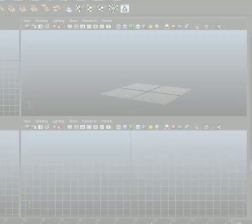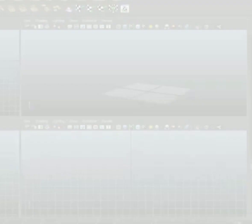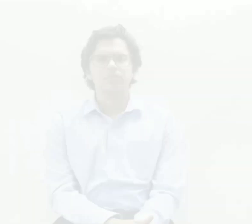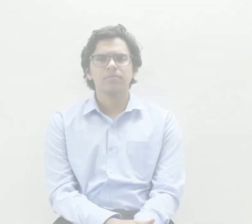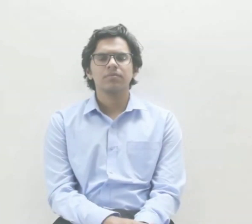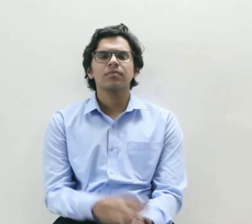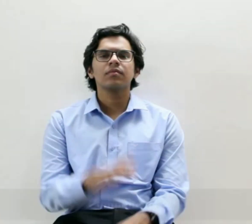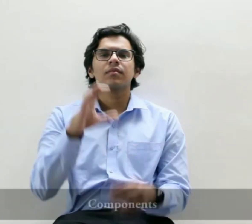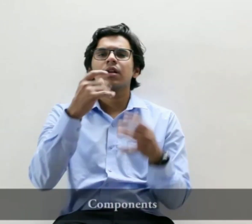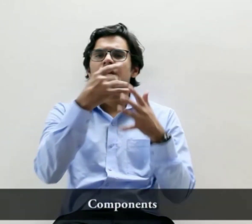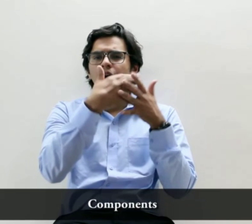Components.